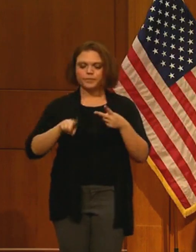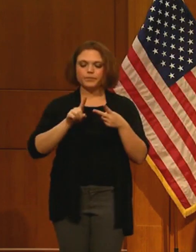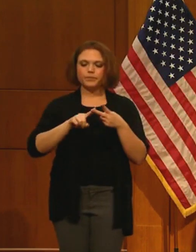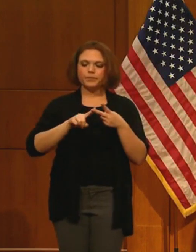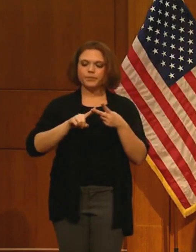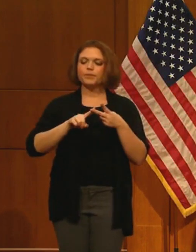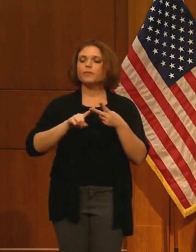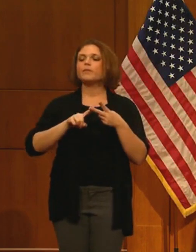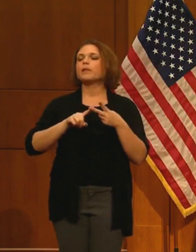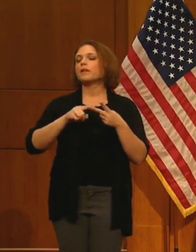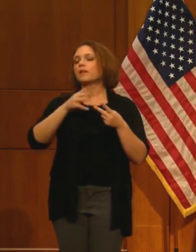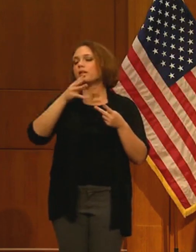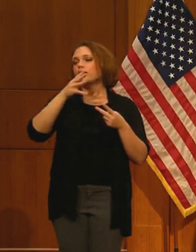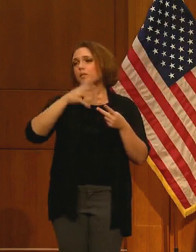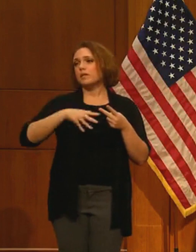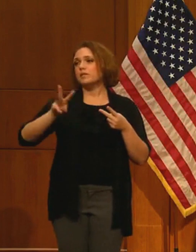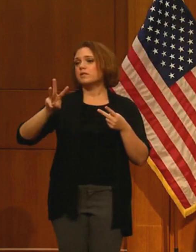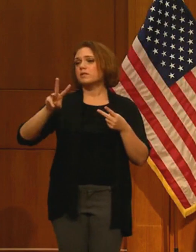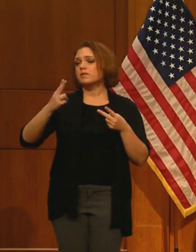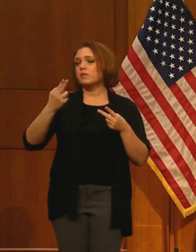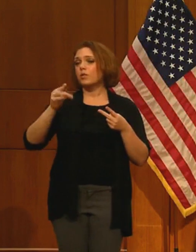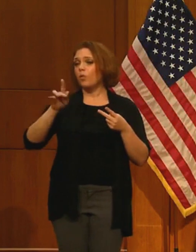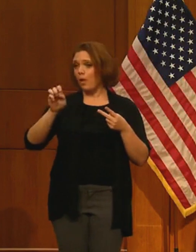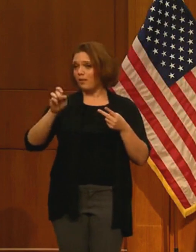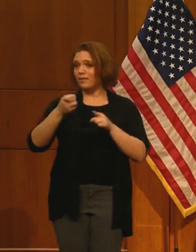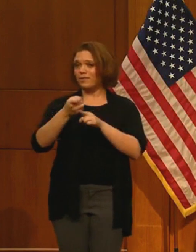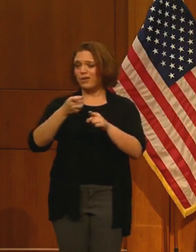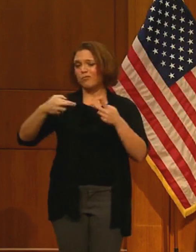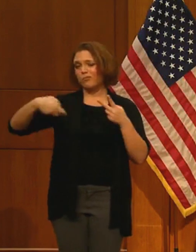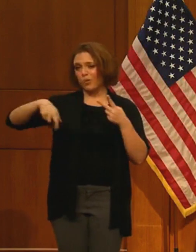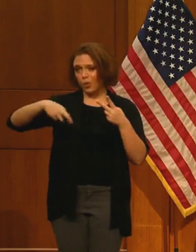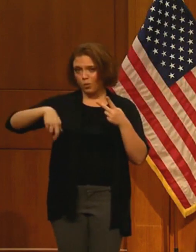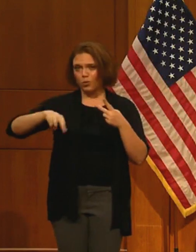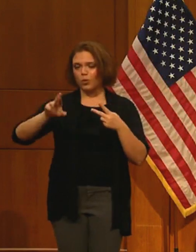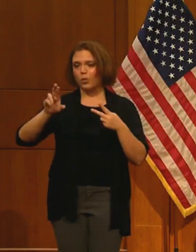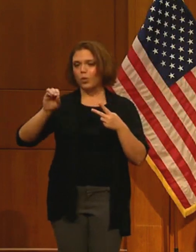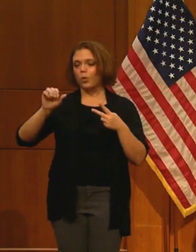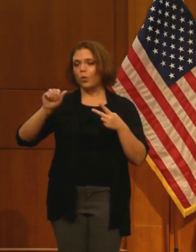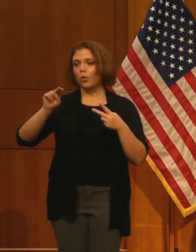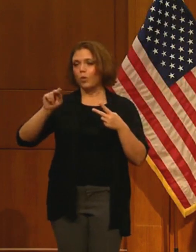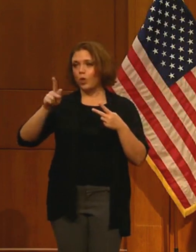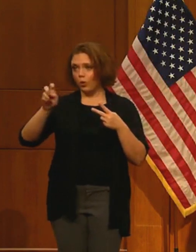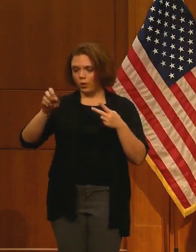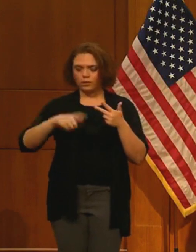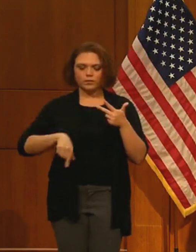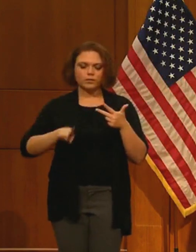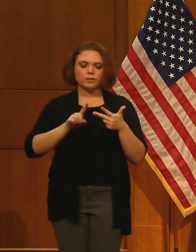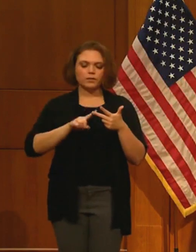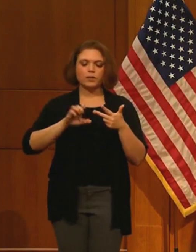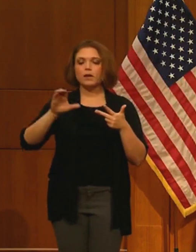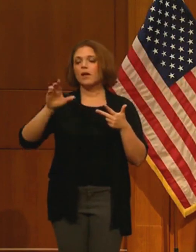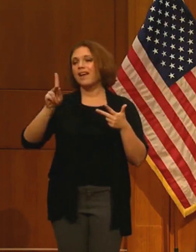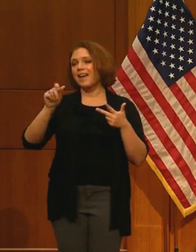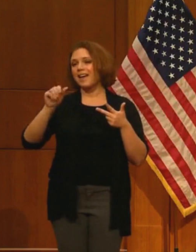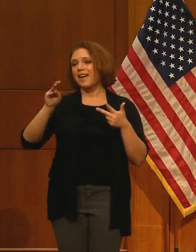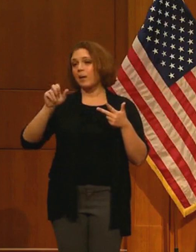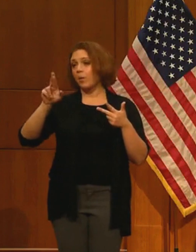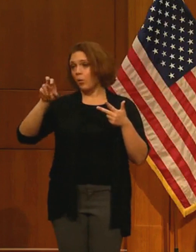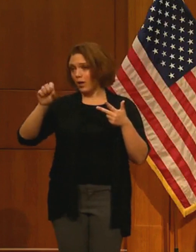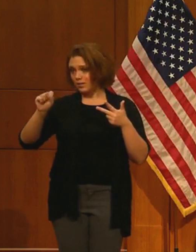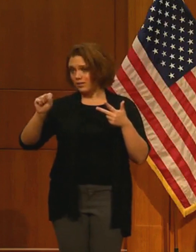Verlette White from the city of Roanoke, and finally from Jason Cameras from our home city